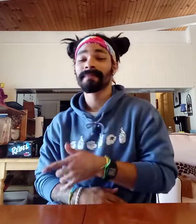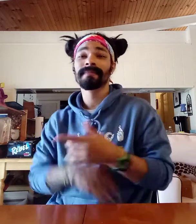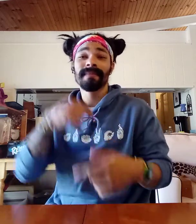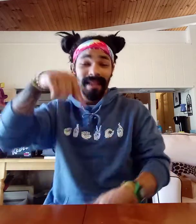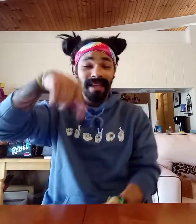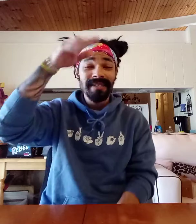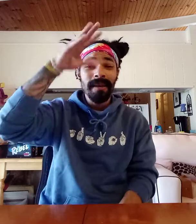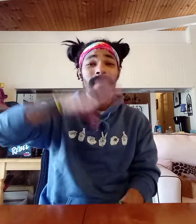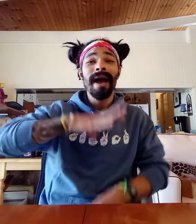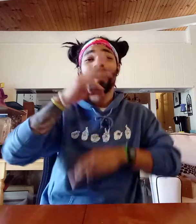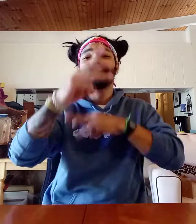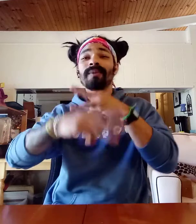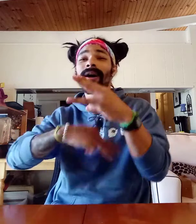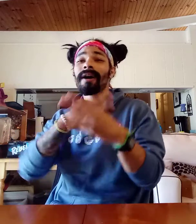This is a man's world